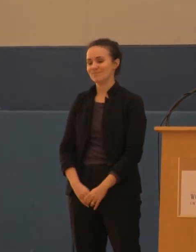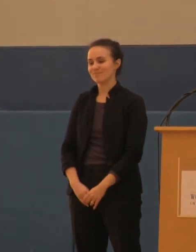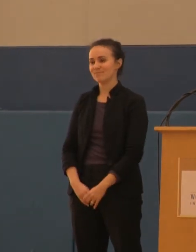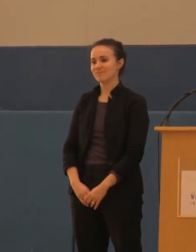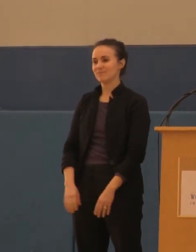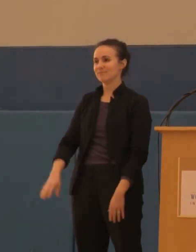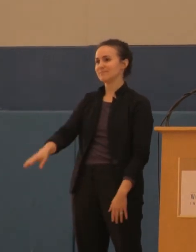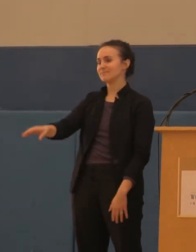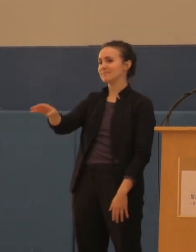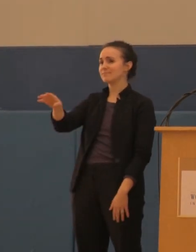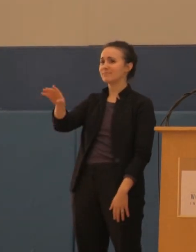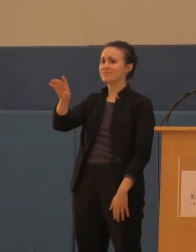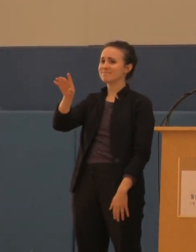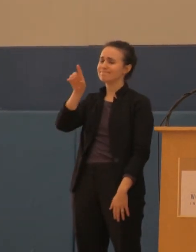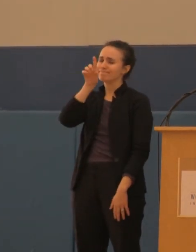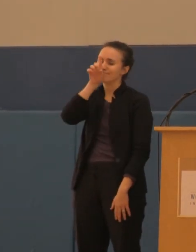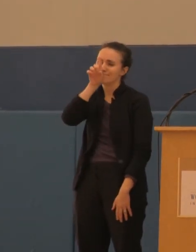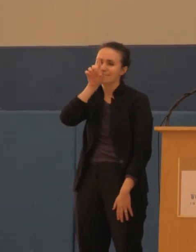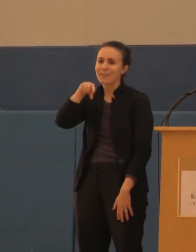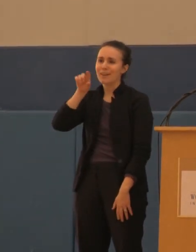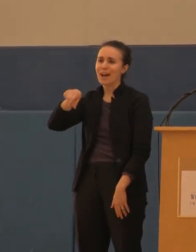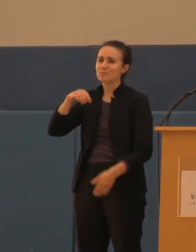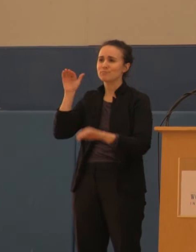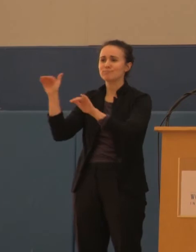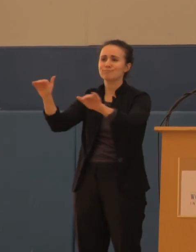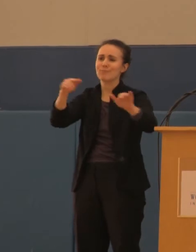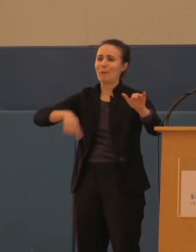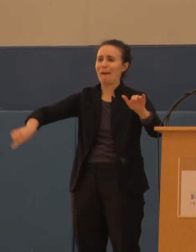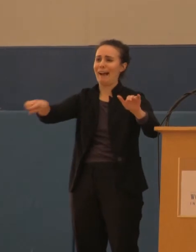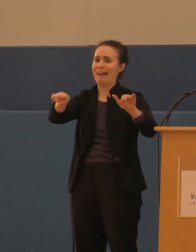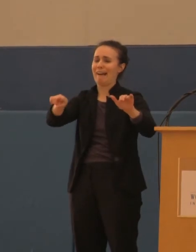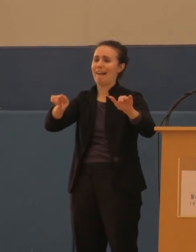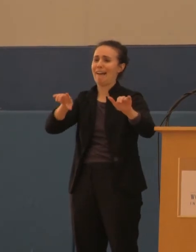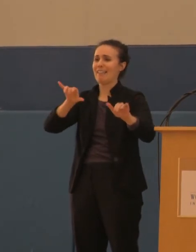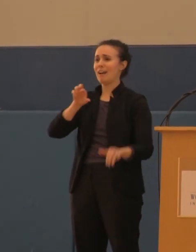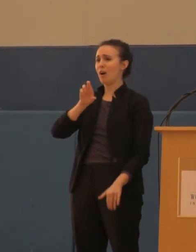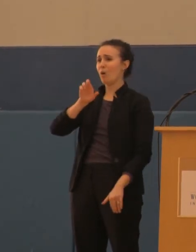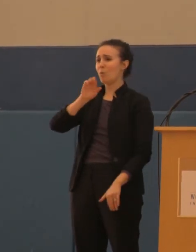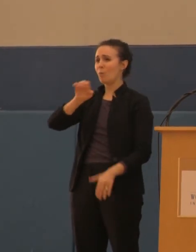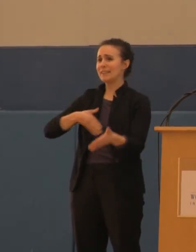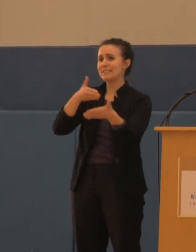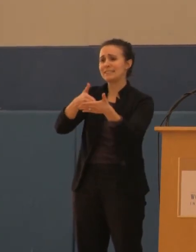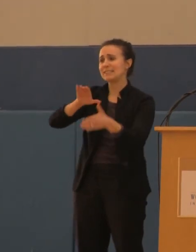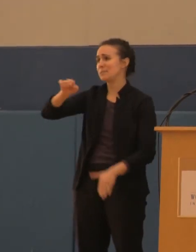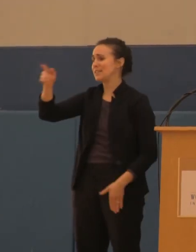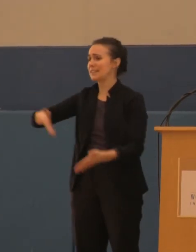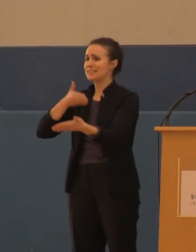I don't have to tell any of you in the room, my sisters, that racism and